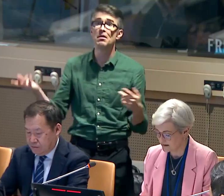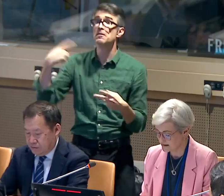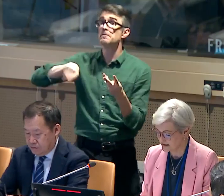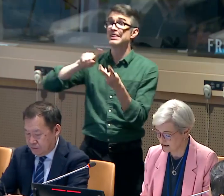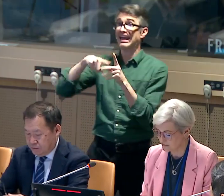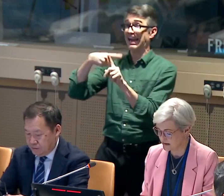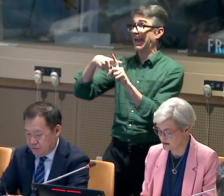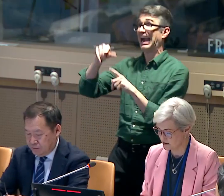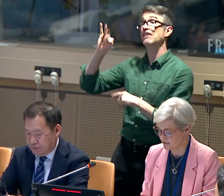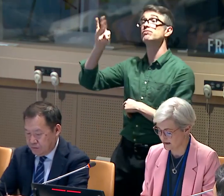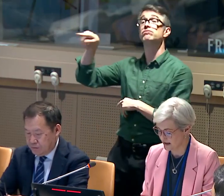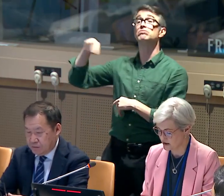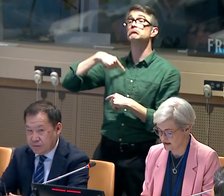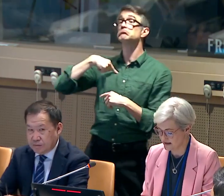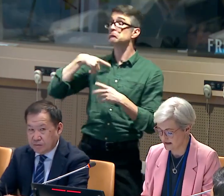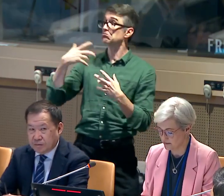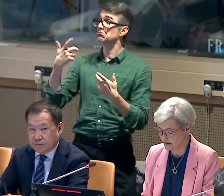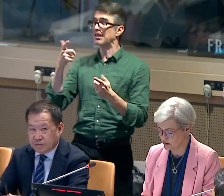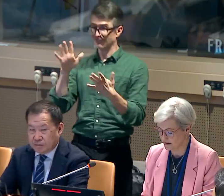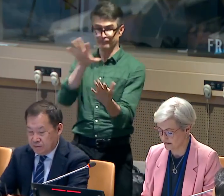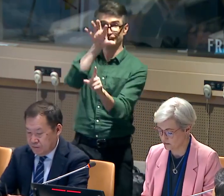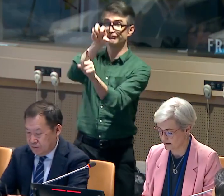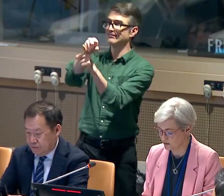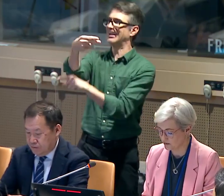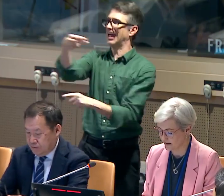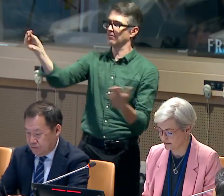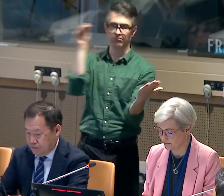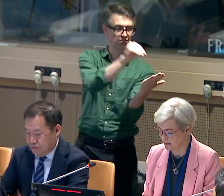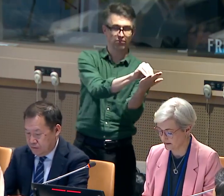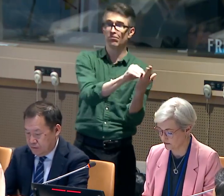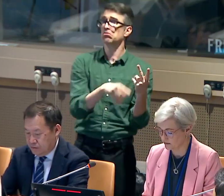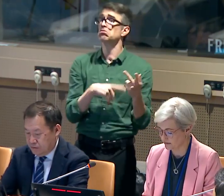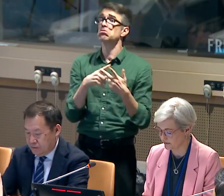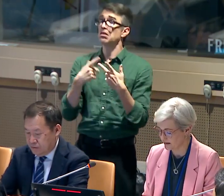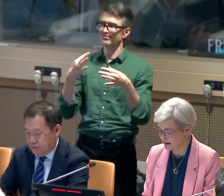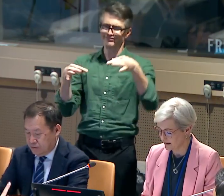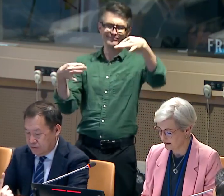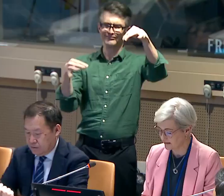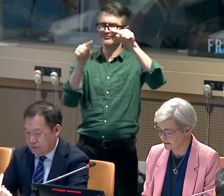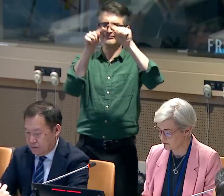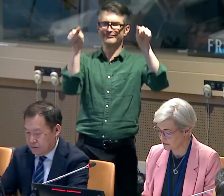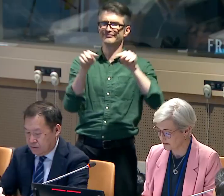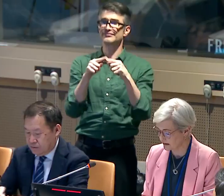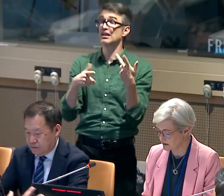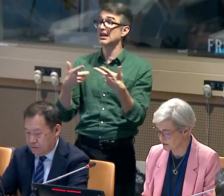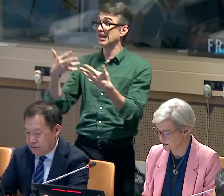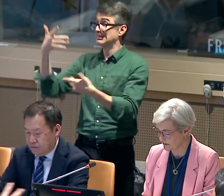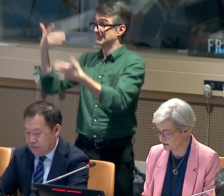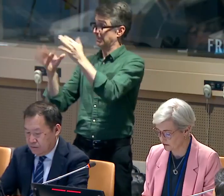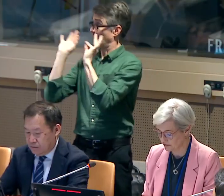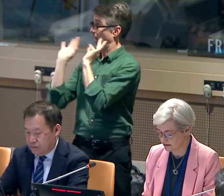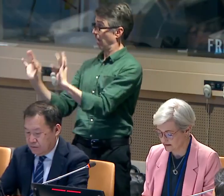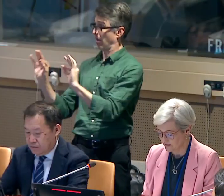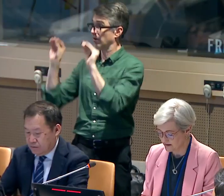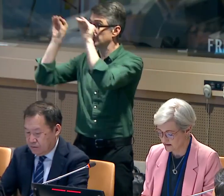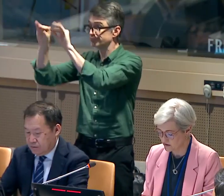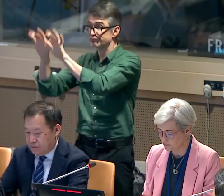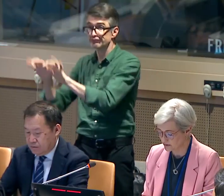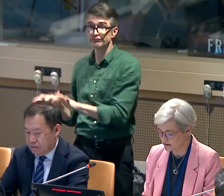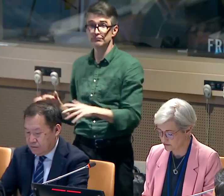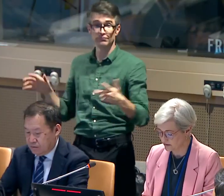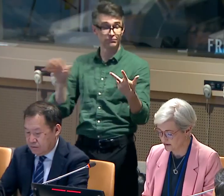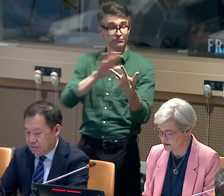identification, assessment, certification, and data management as one coherent public service, accessible, inclusive, and secure,